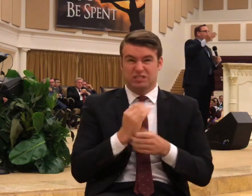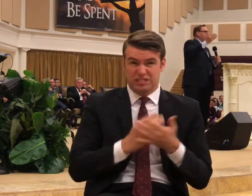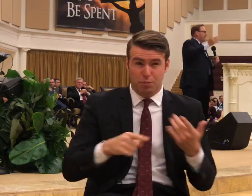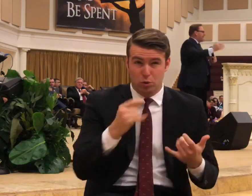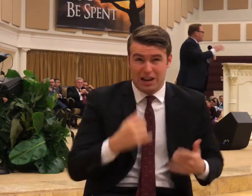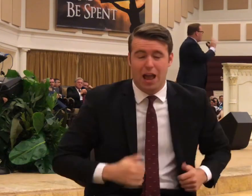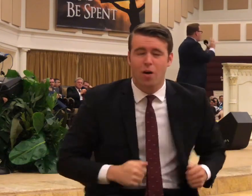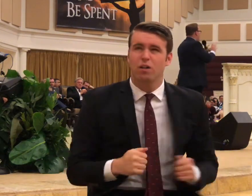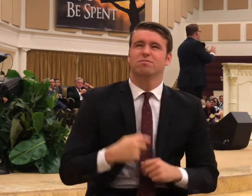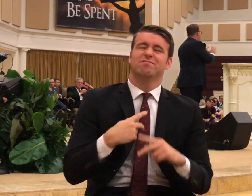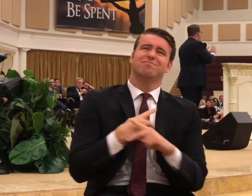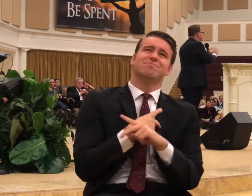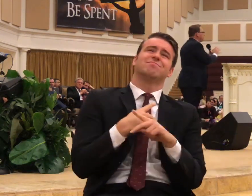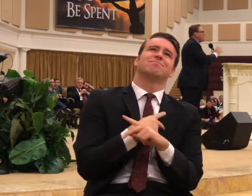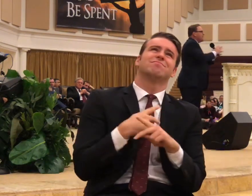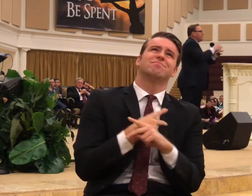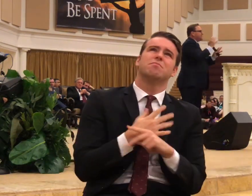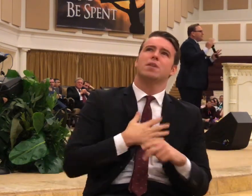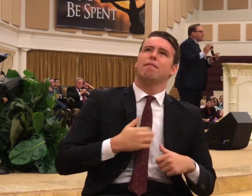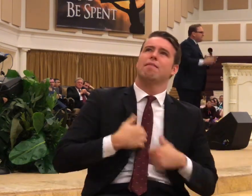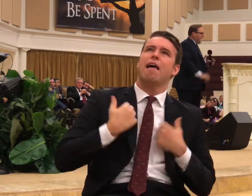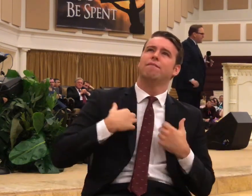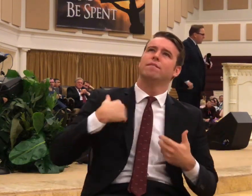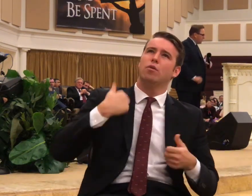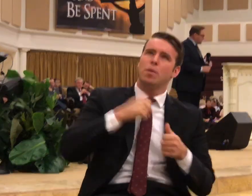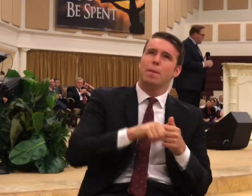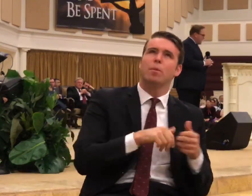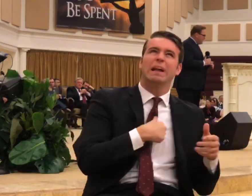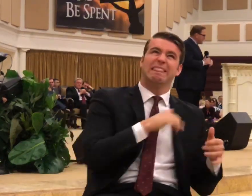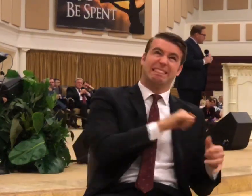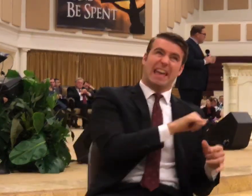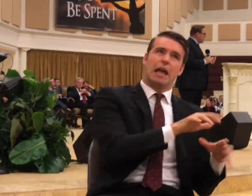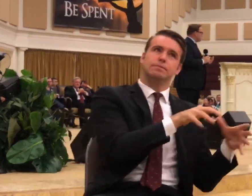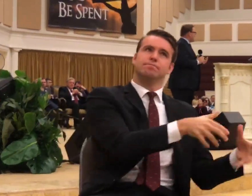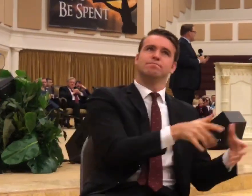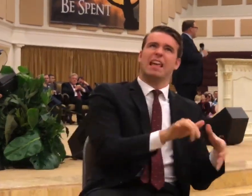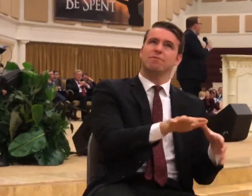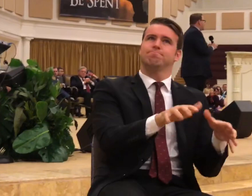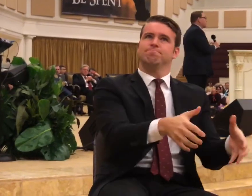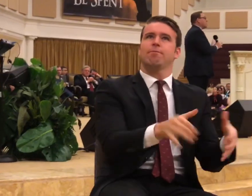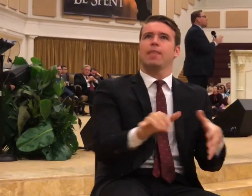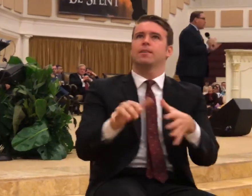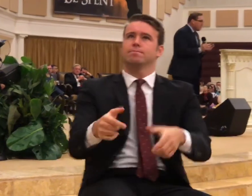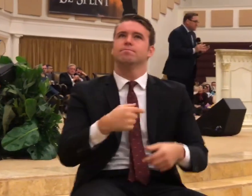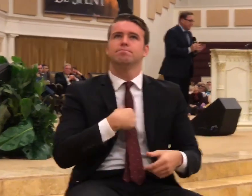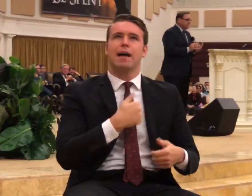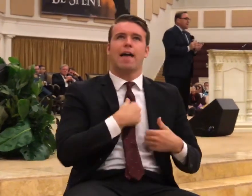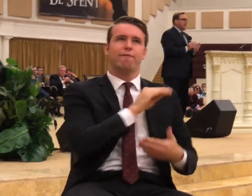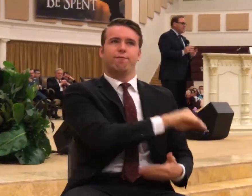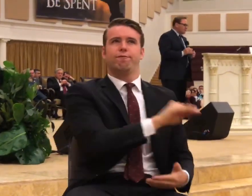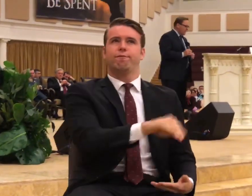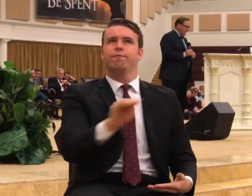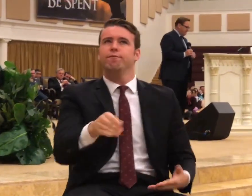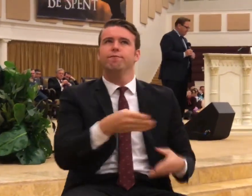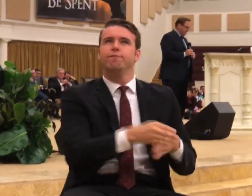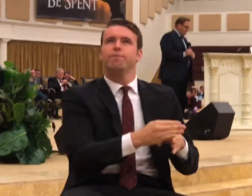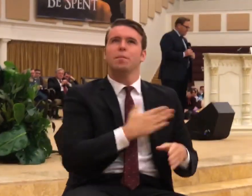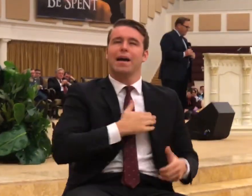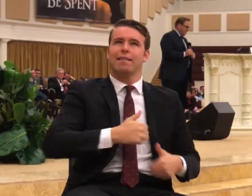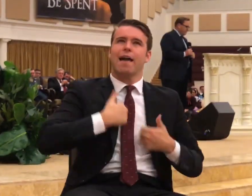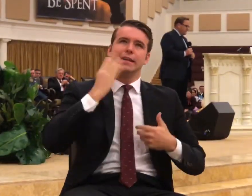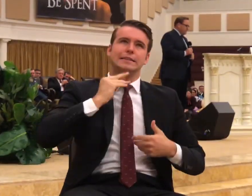probably could draw them out and correlate them into particular categories, and that's what it is. It's actual occurrences in your